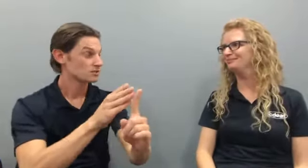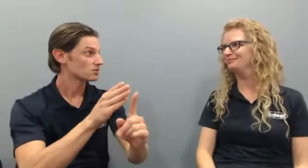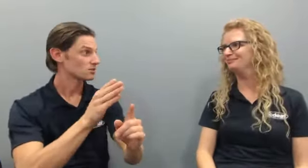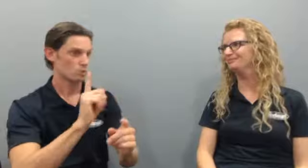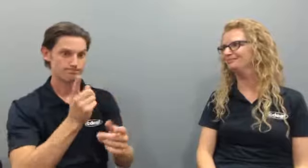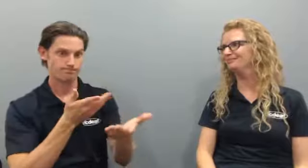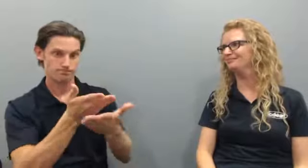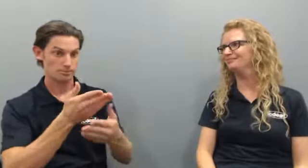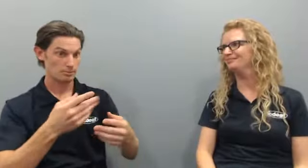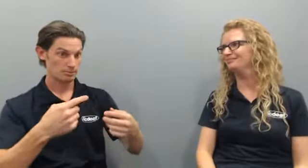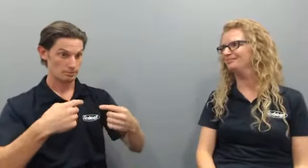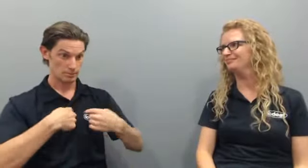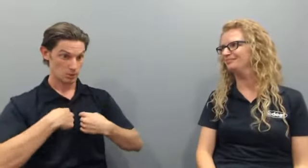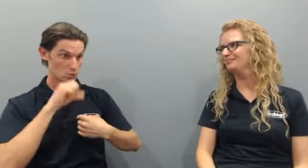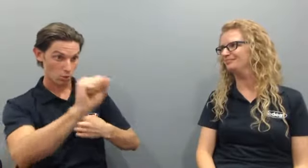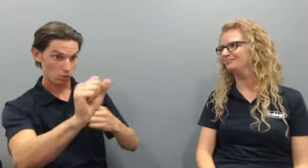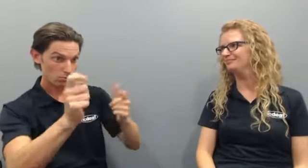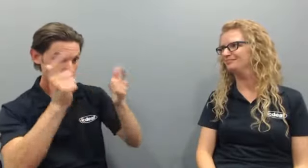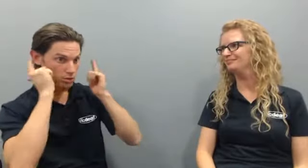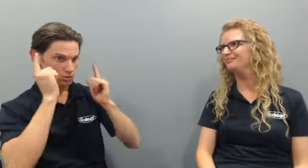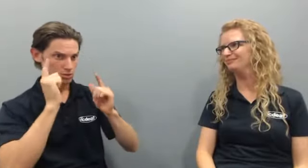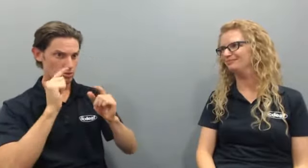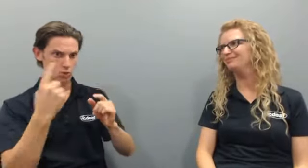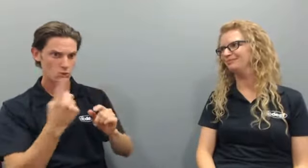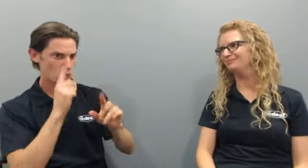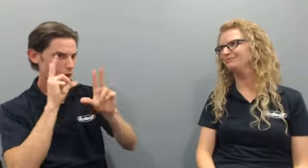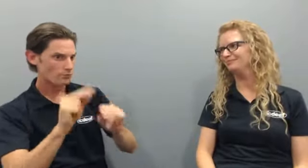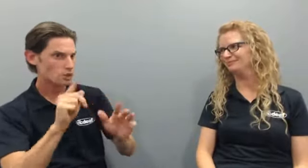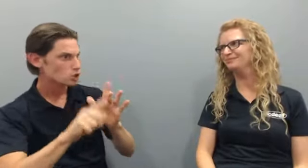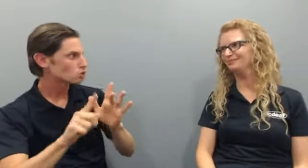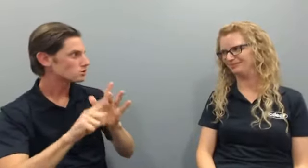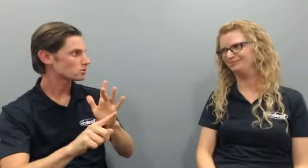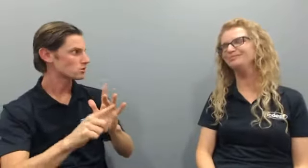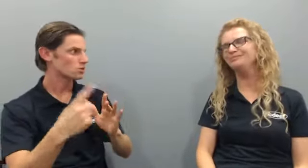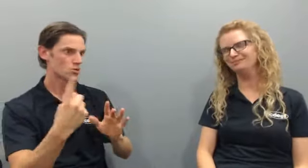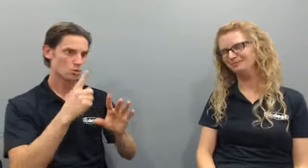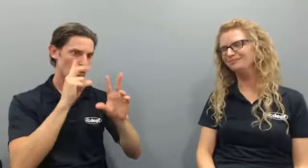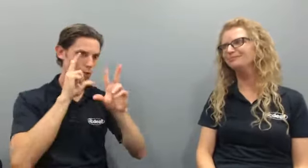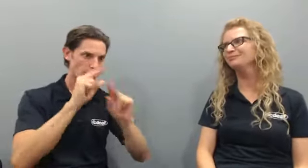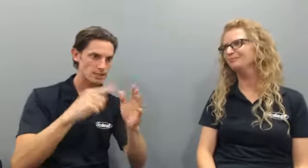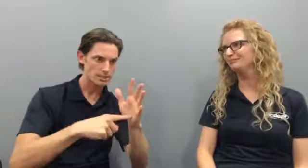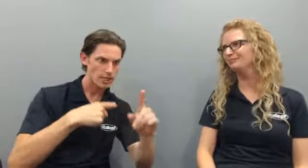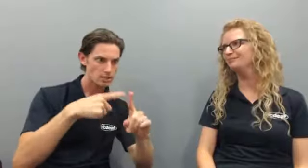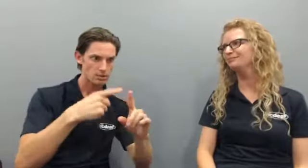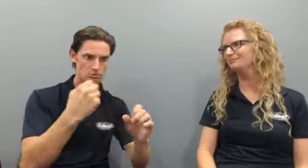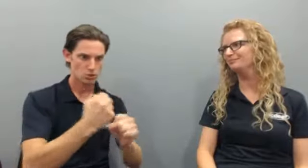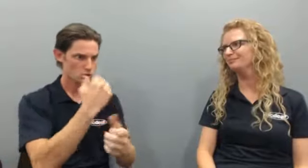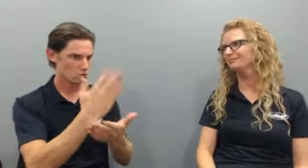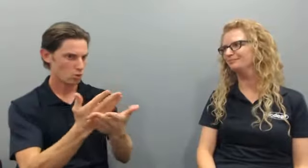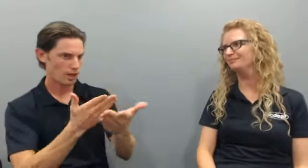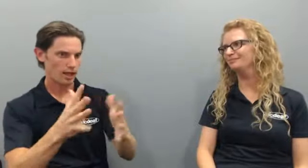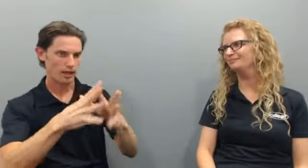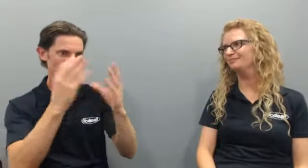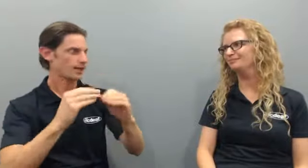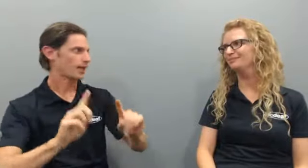That's right, booking interpreters directly then means that you are their boss. So who's responsible then for taking